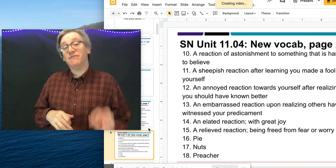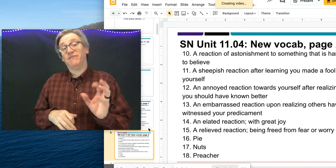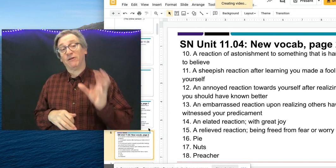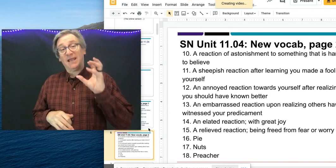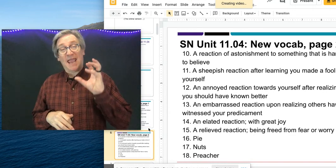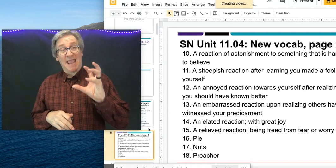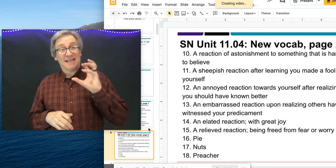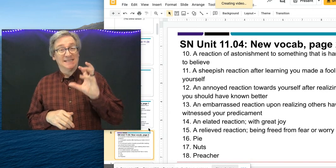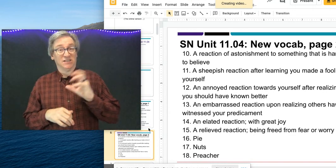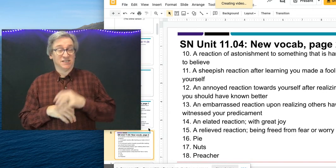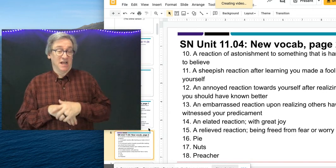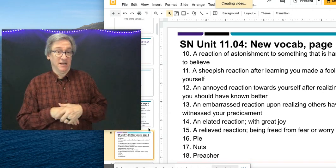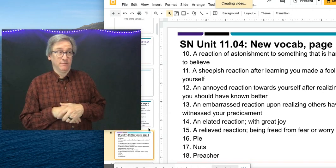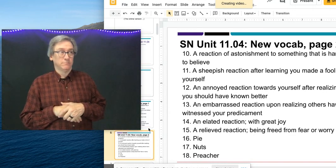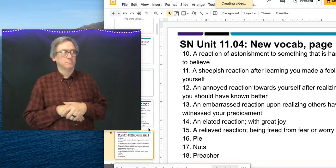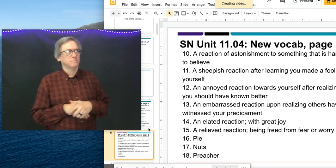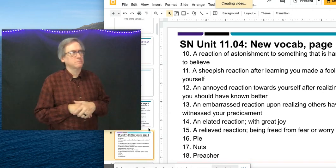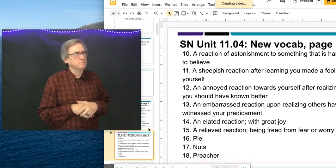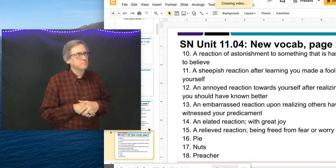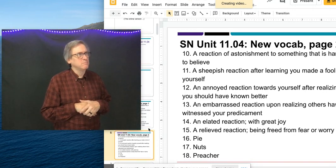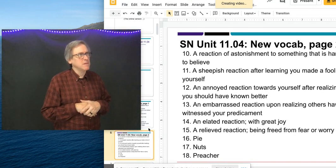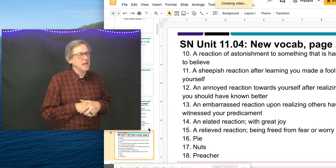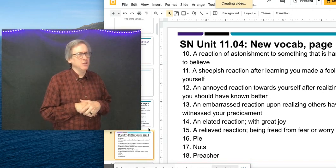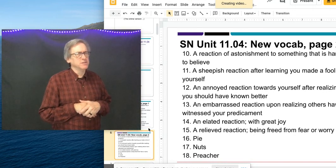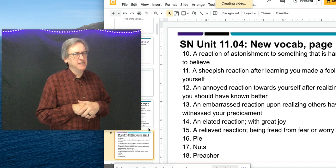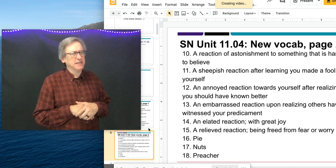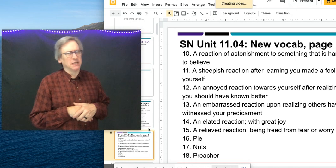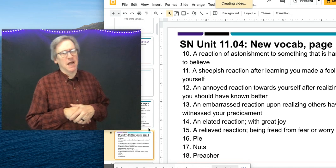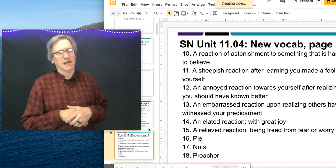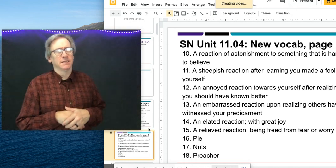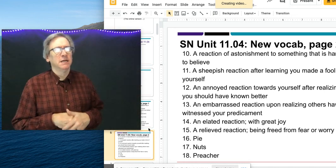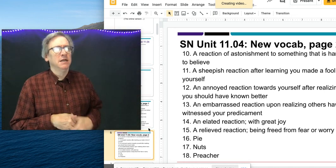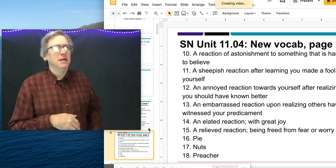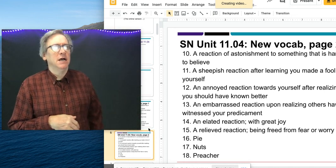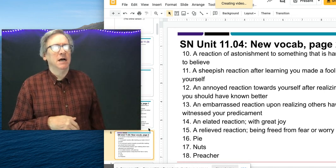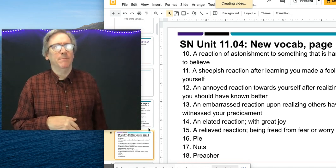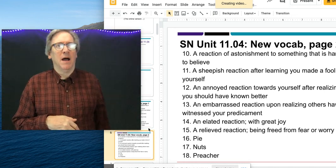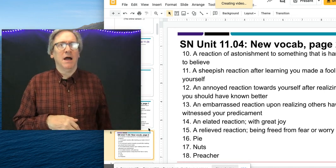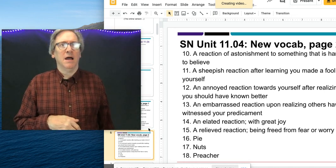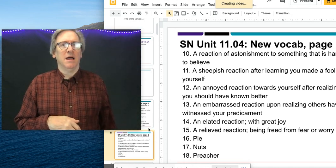This is a very ASL sign, and you'll see it a lot.